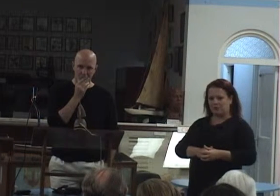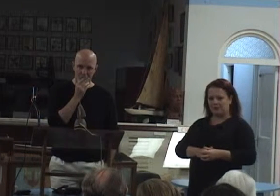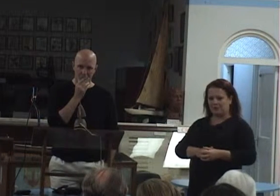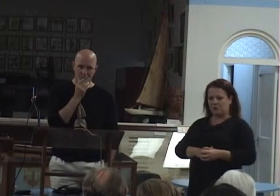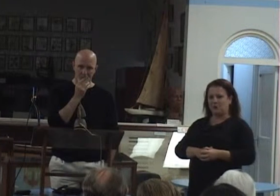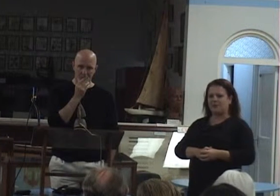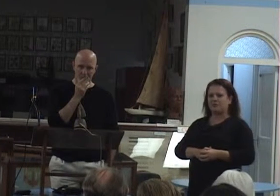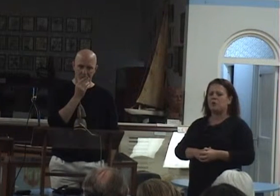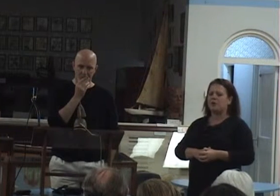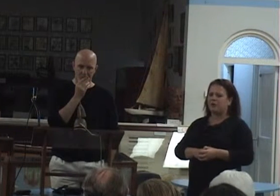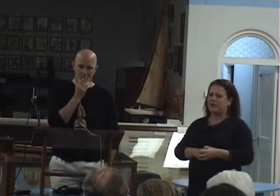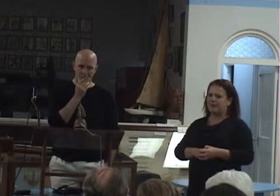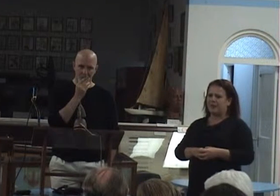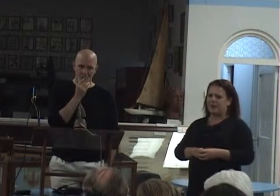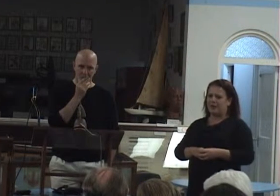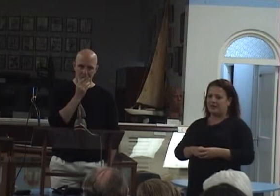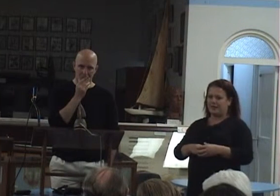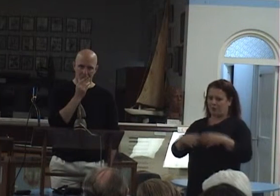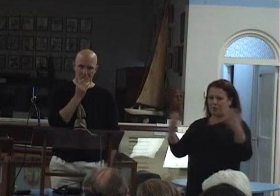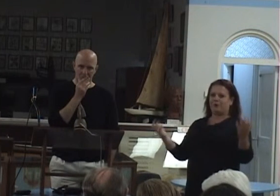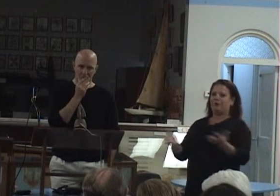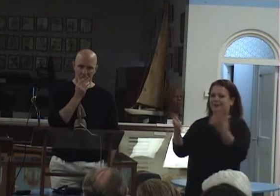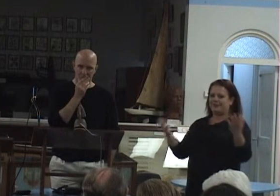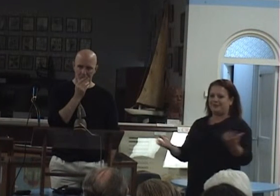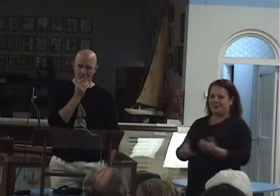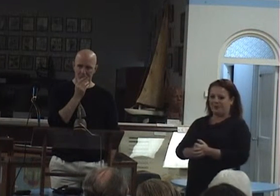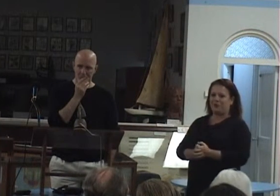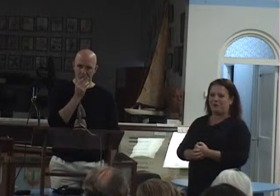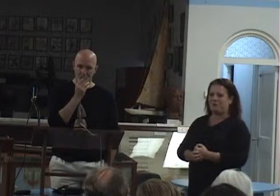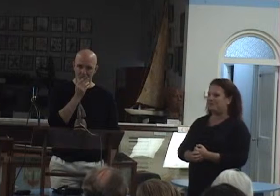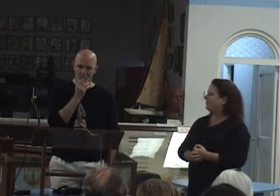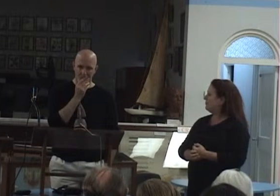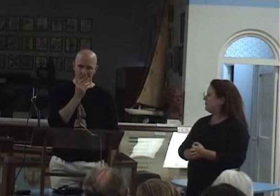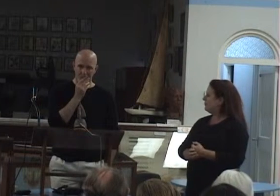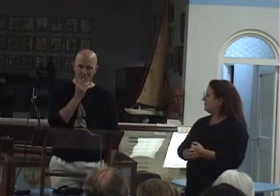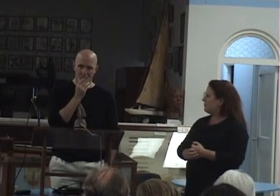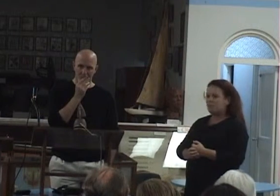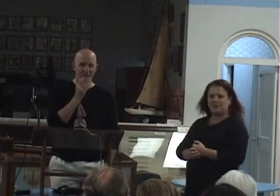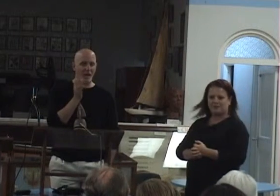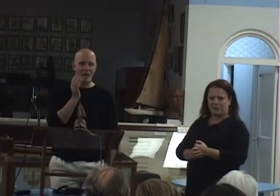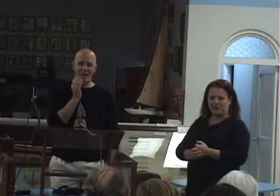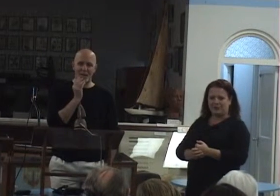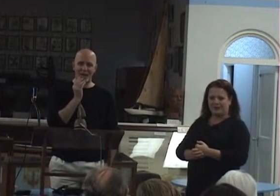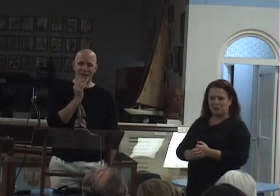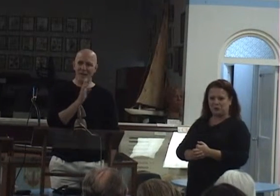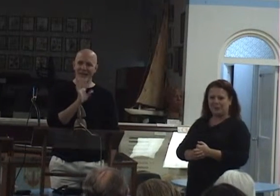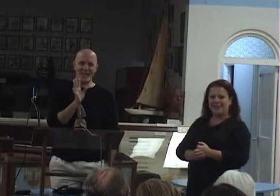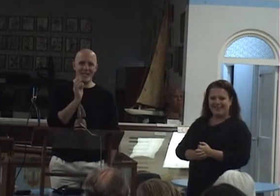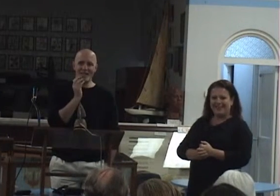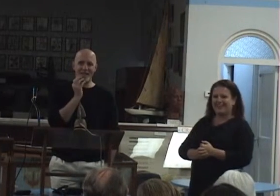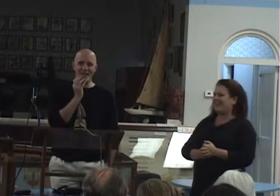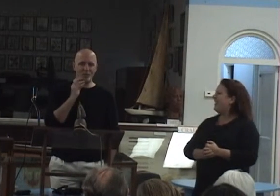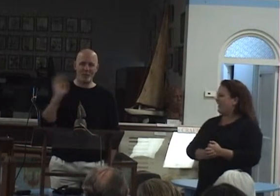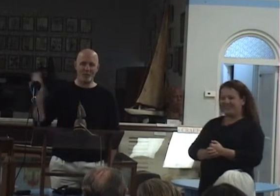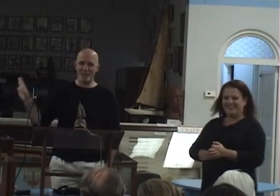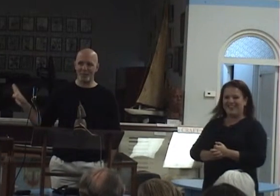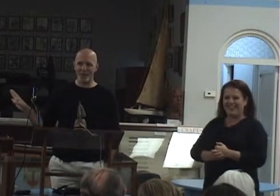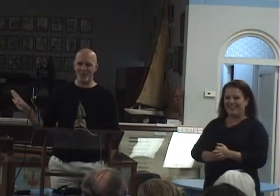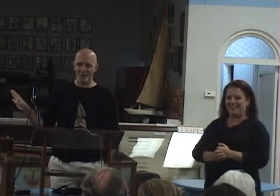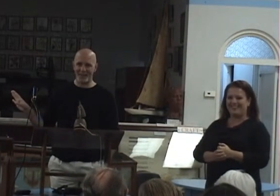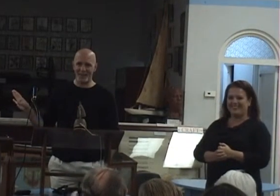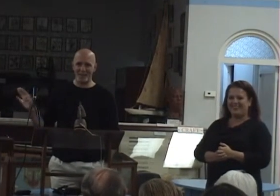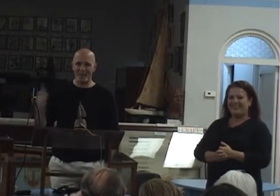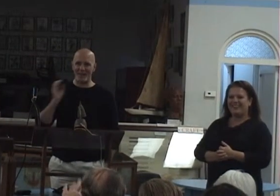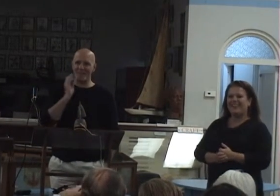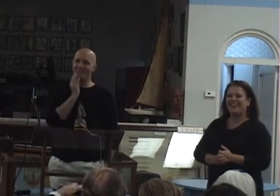personal circumstances. So yes, there would have been about a 10-year heyday where Salvador would have been bustling. About 1810, this would have been the